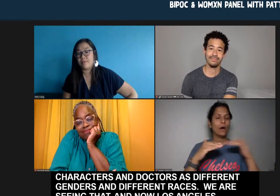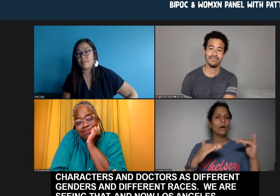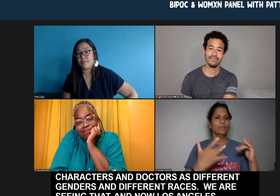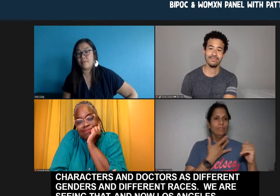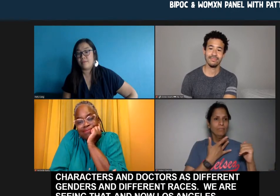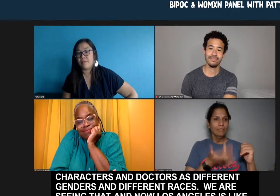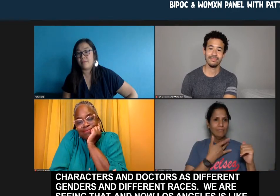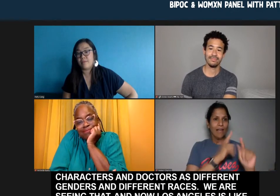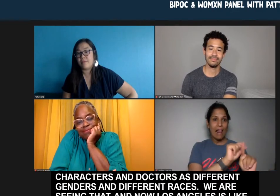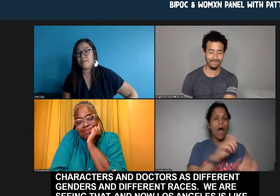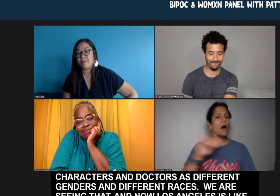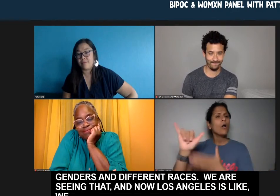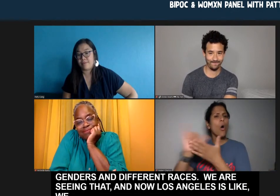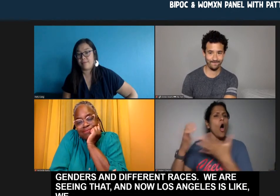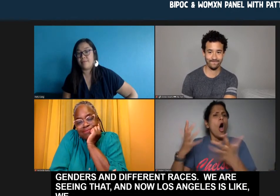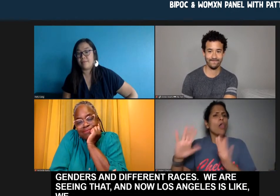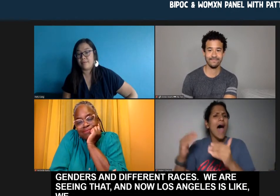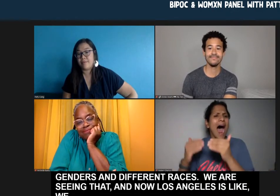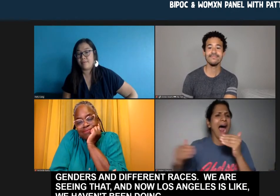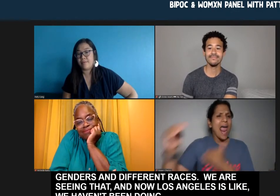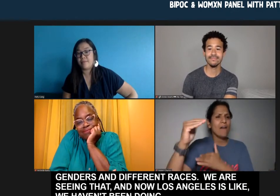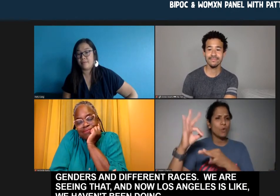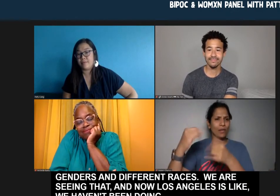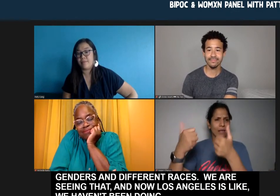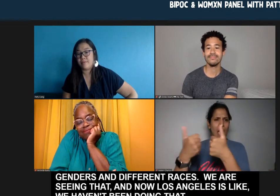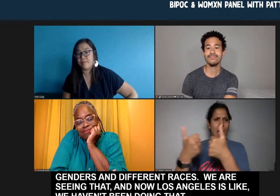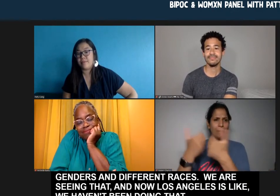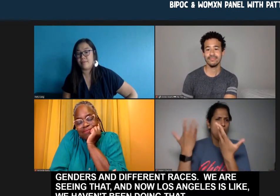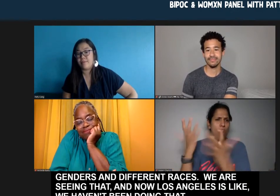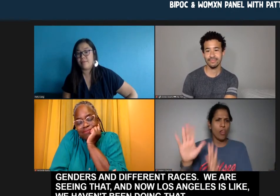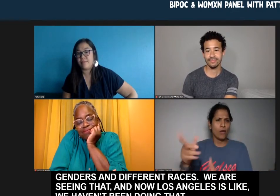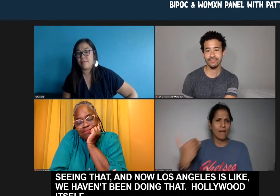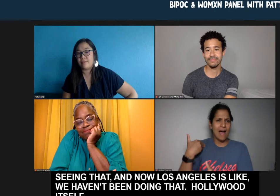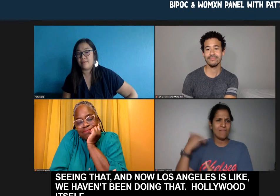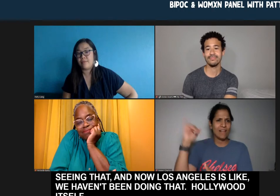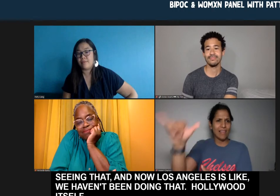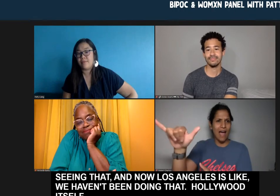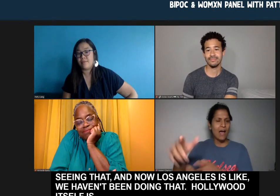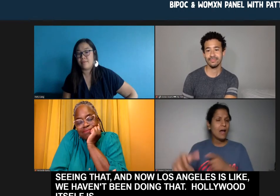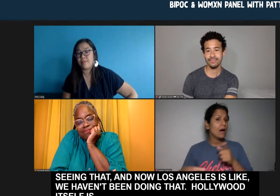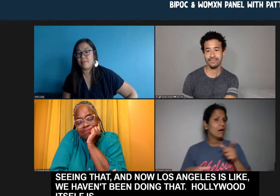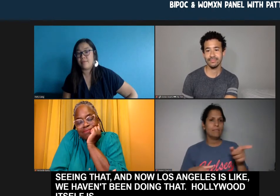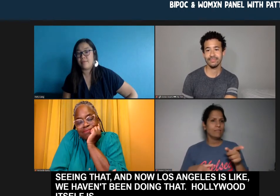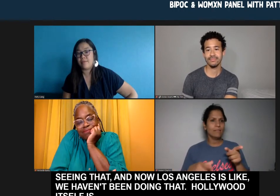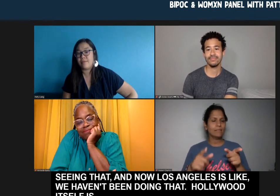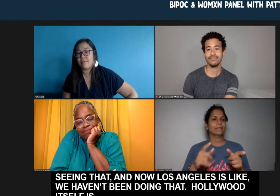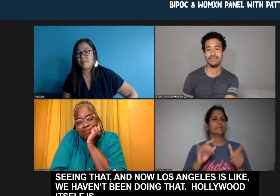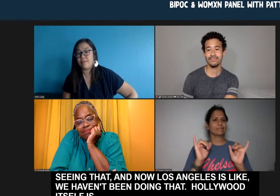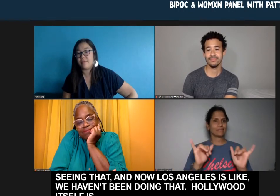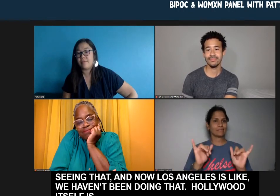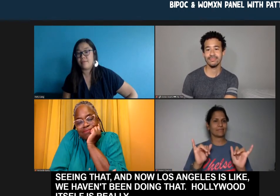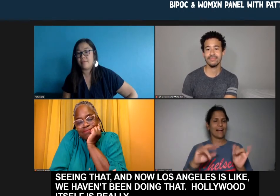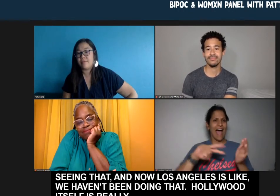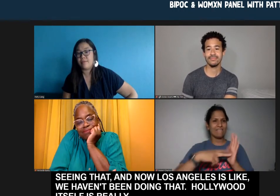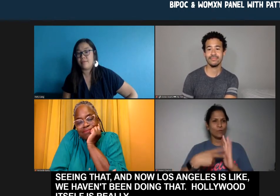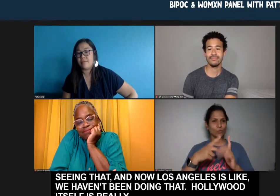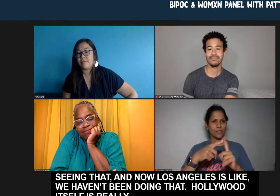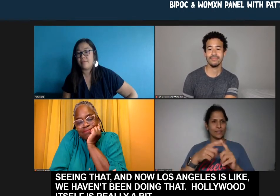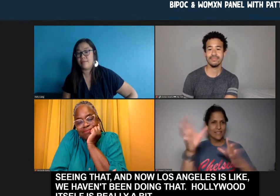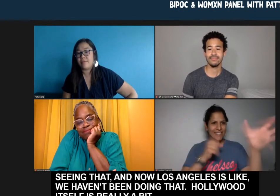doing that. And now, and Hollywood itself is really a bit embarrassed. And so